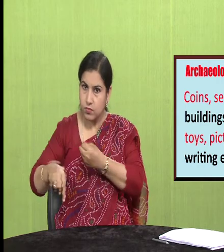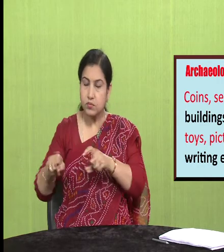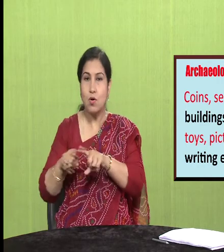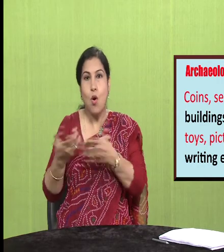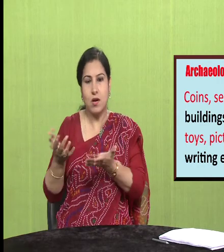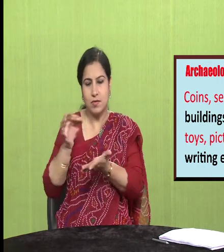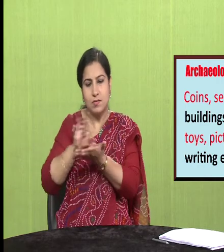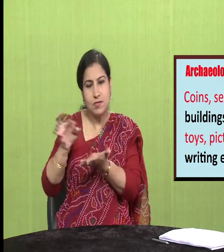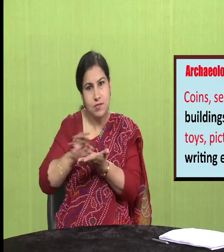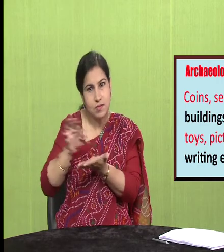writings, and all these things.